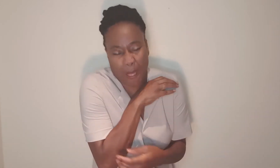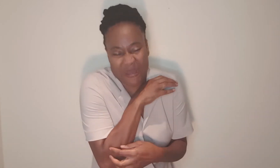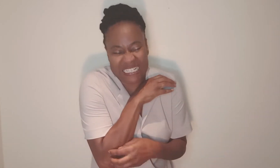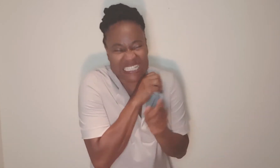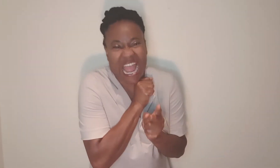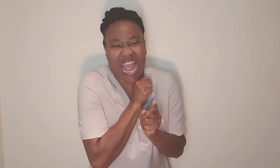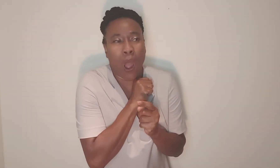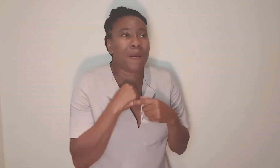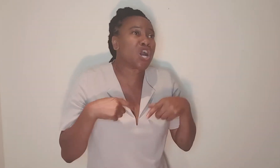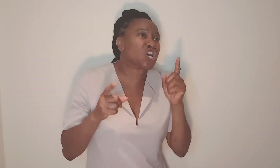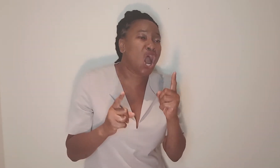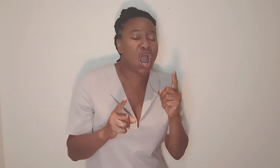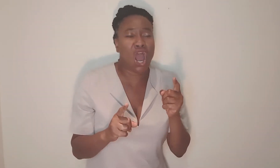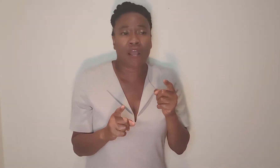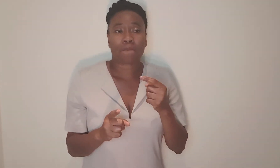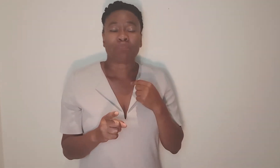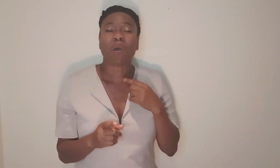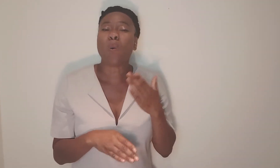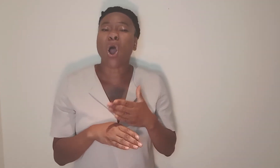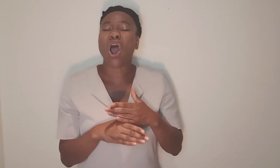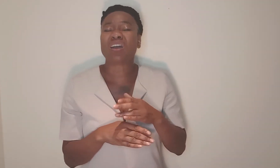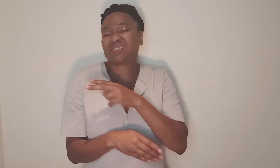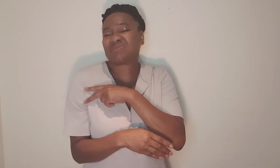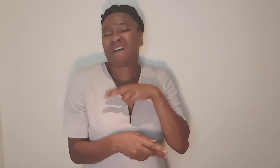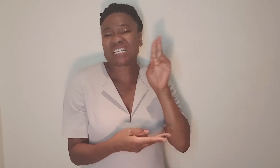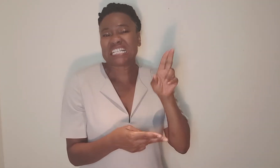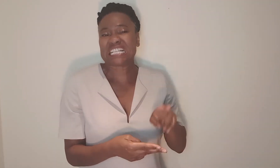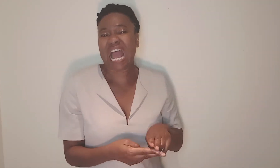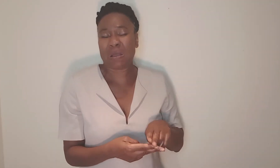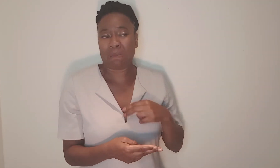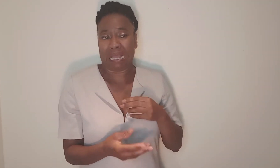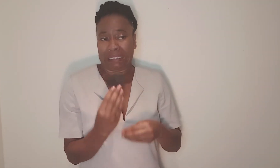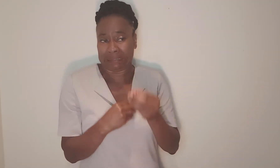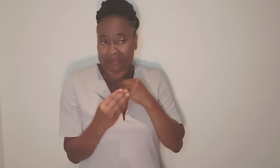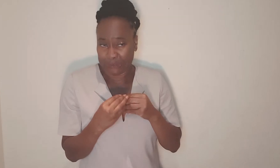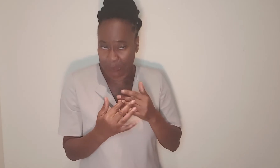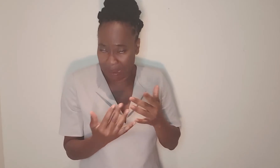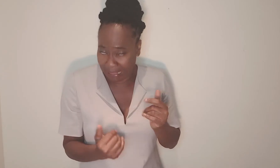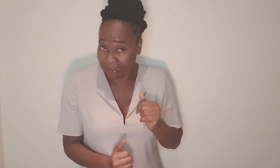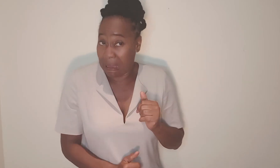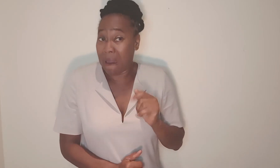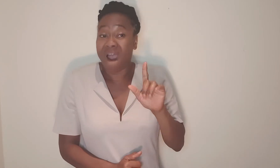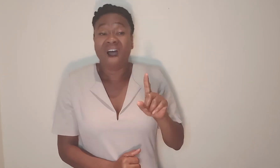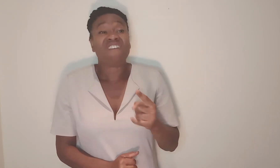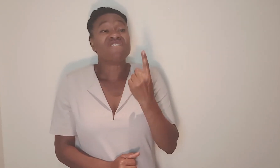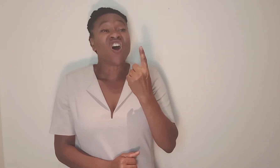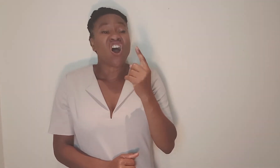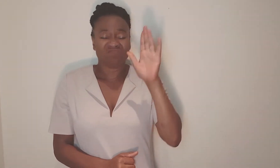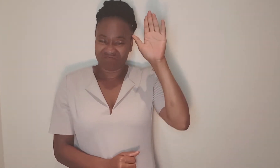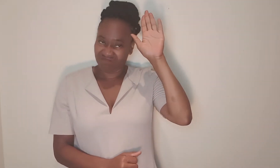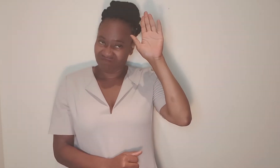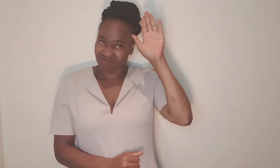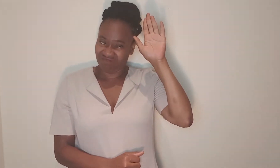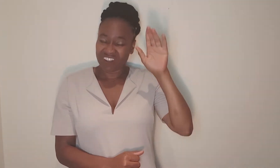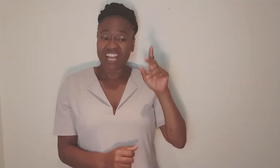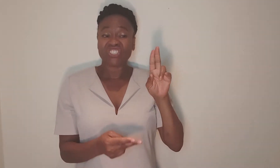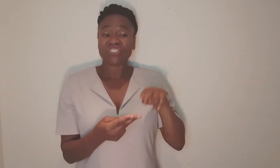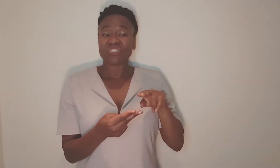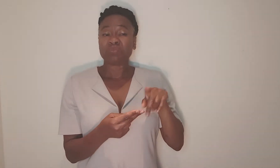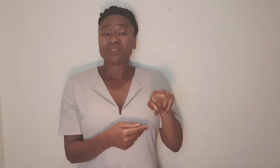get a bit of staff discount at work, so I might eat a few too many. First dibs on the markdowns too, although I won't ever touch those chia seed puddings again